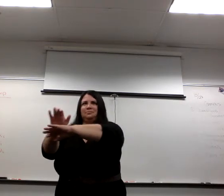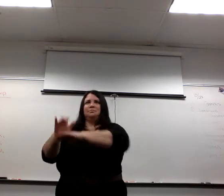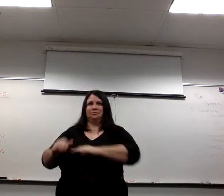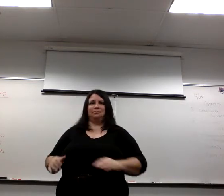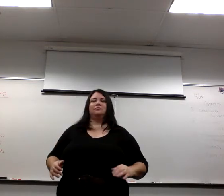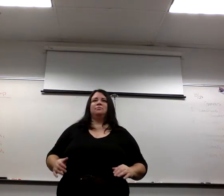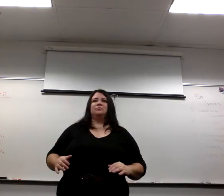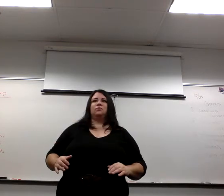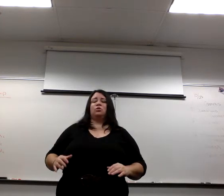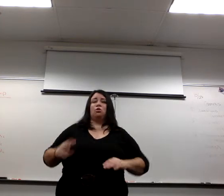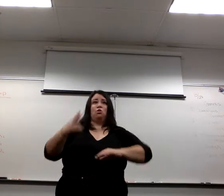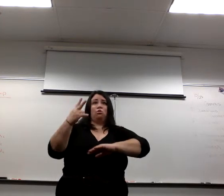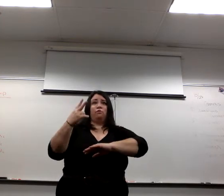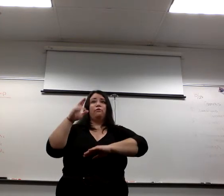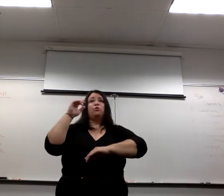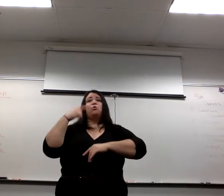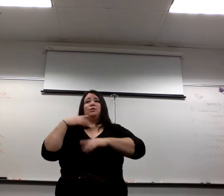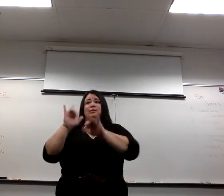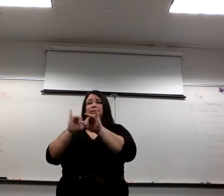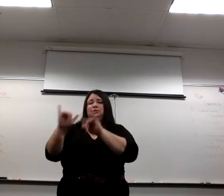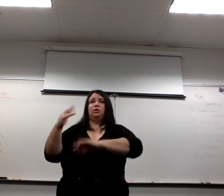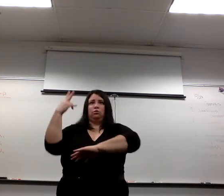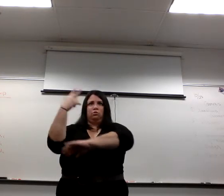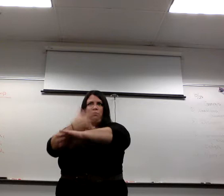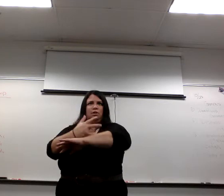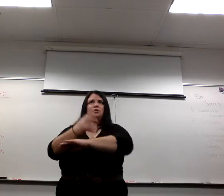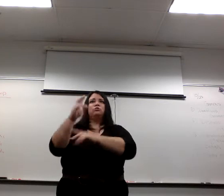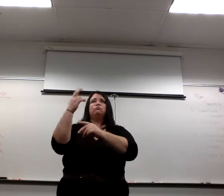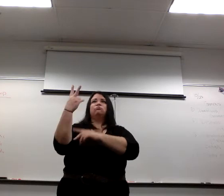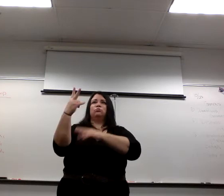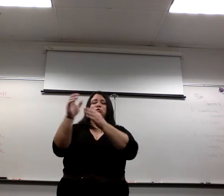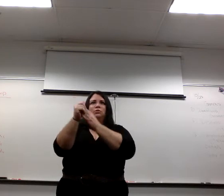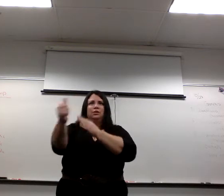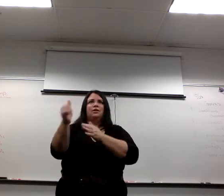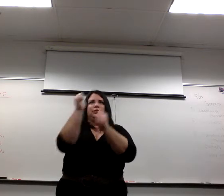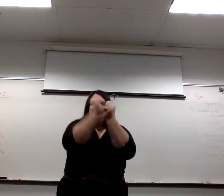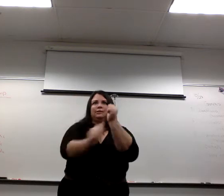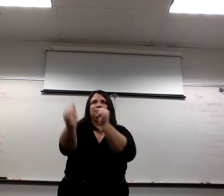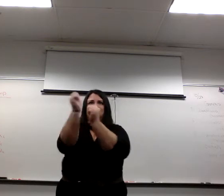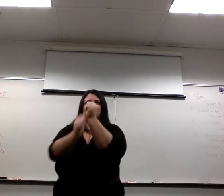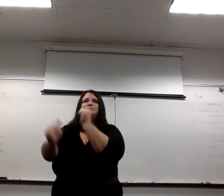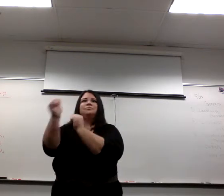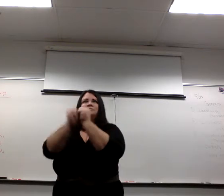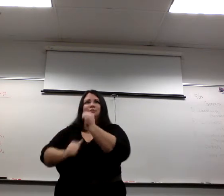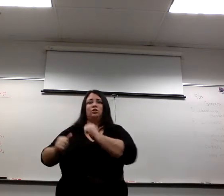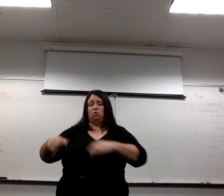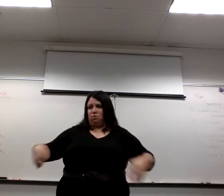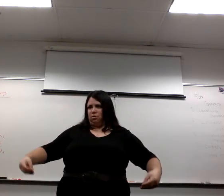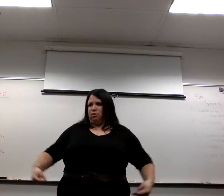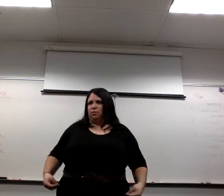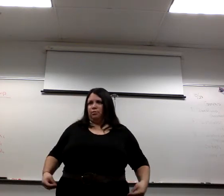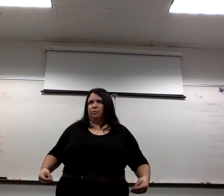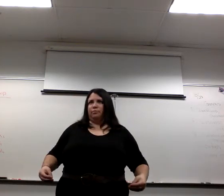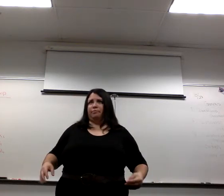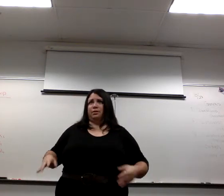For 3 nights, and so it was just super cheap. And going there with like $50 in your pocket meant you could pretty much do whatever you wanted.